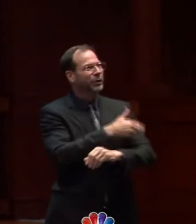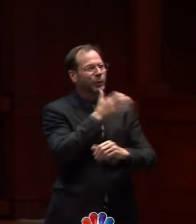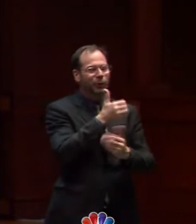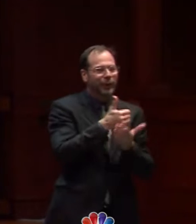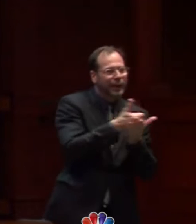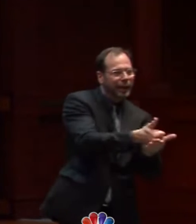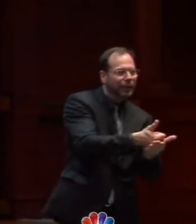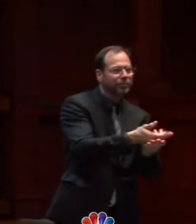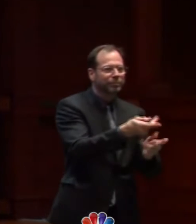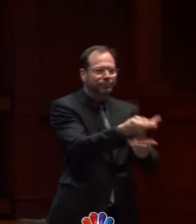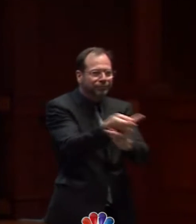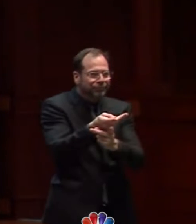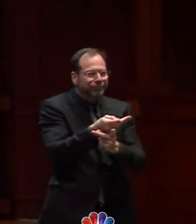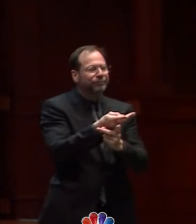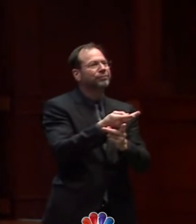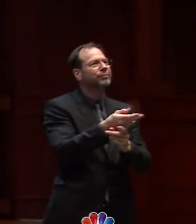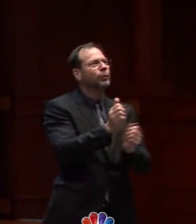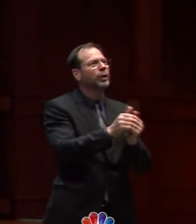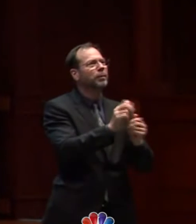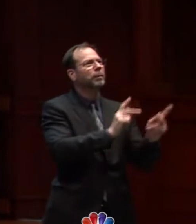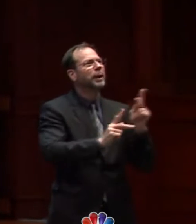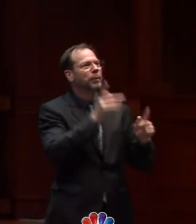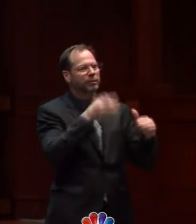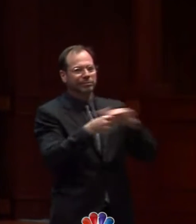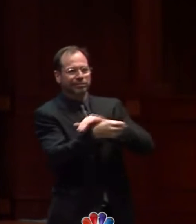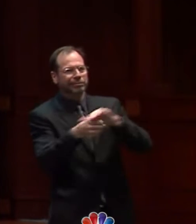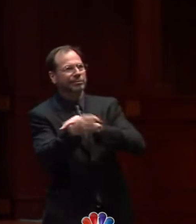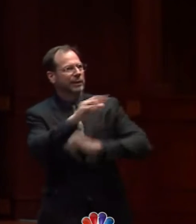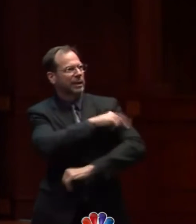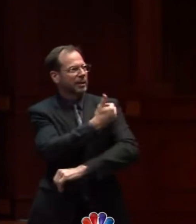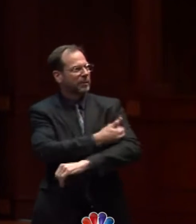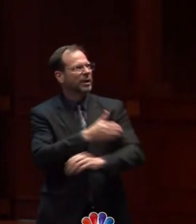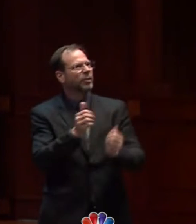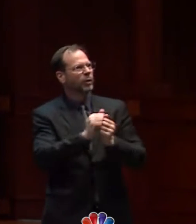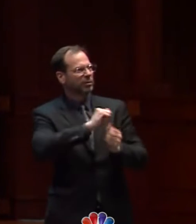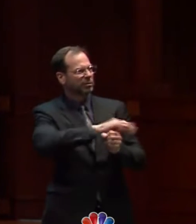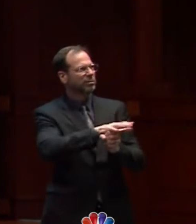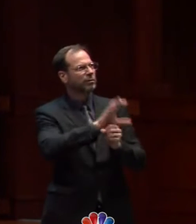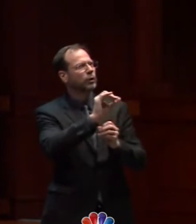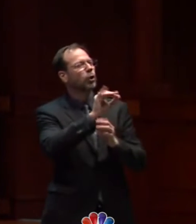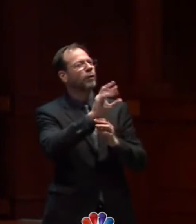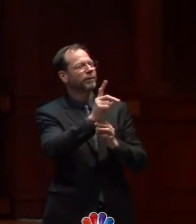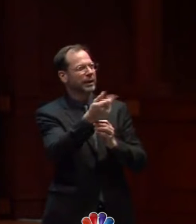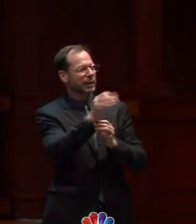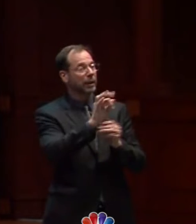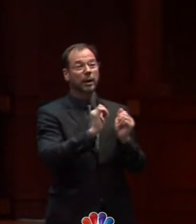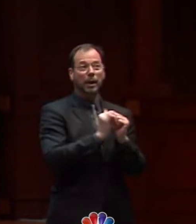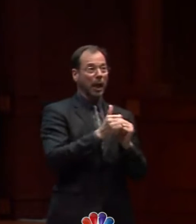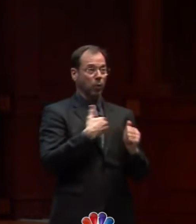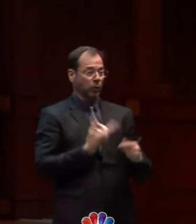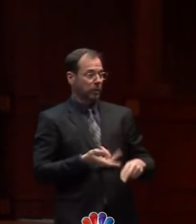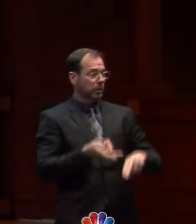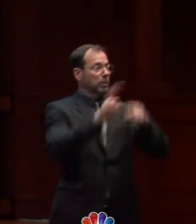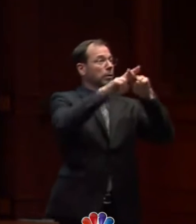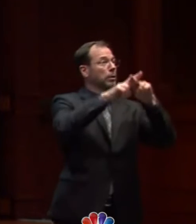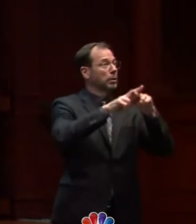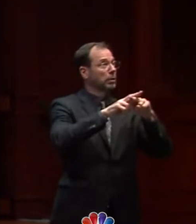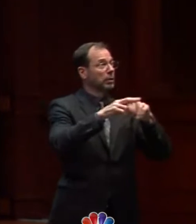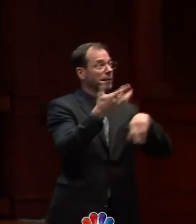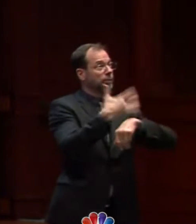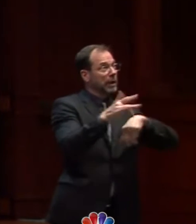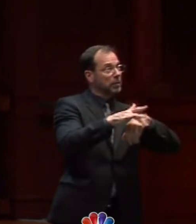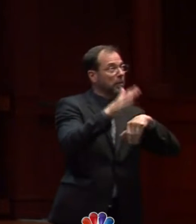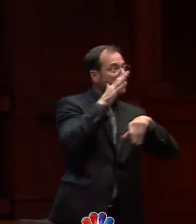need hospitalization because of COVID-19. One way that we were able to increase availability of hospital